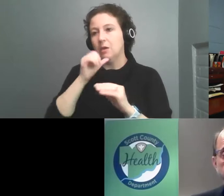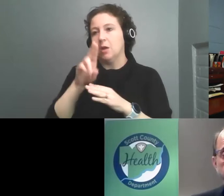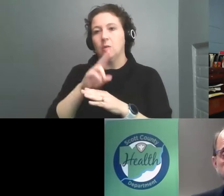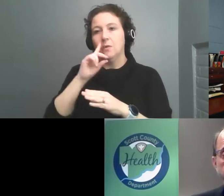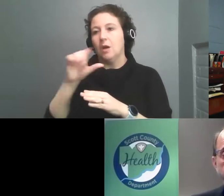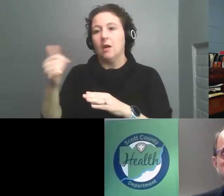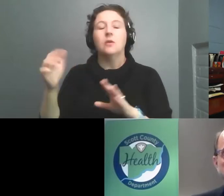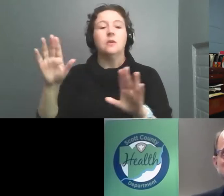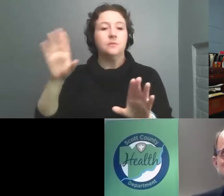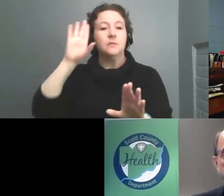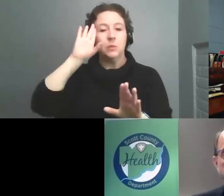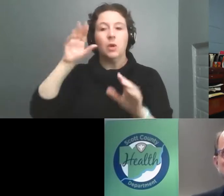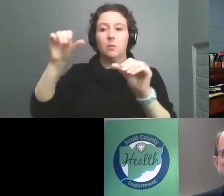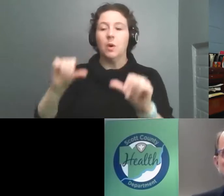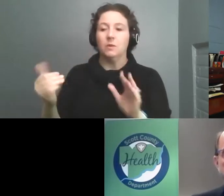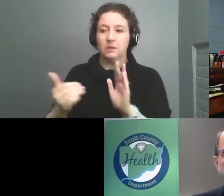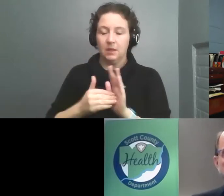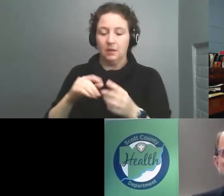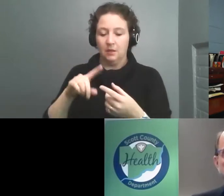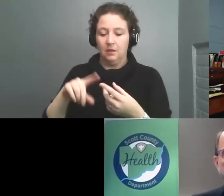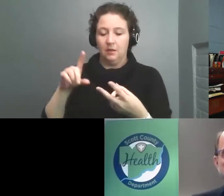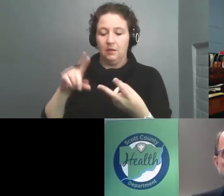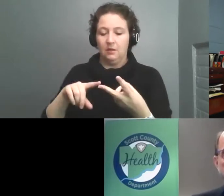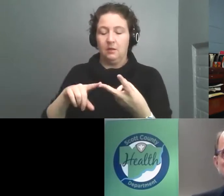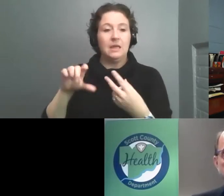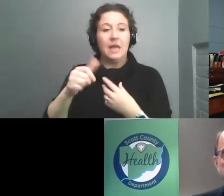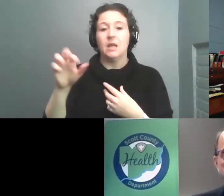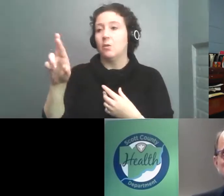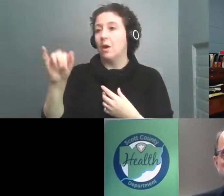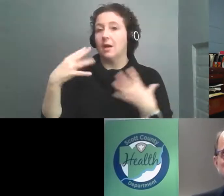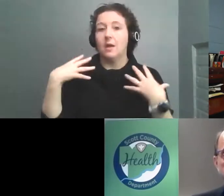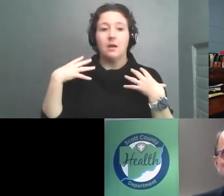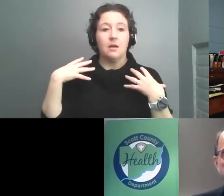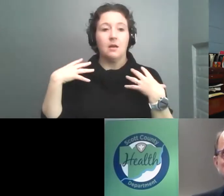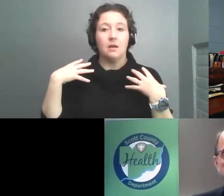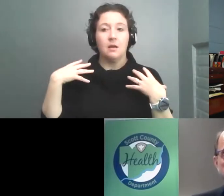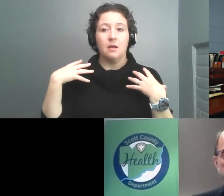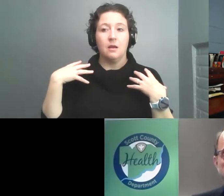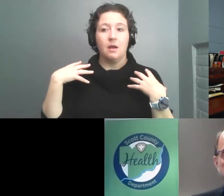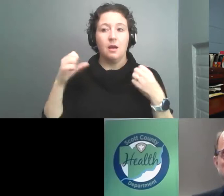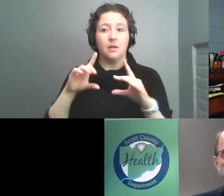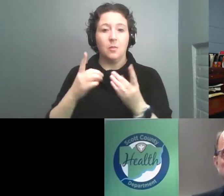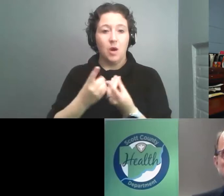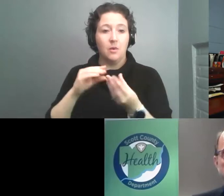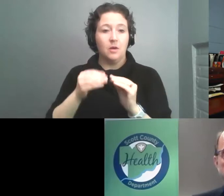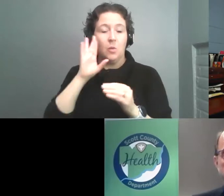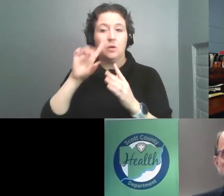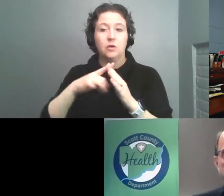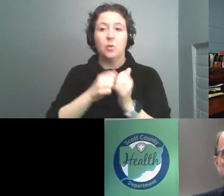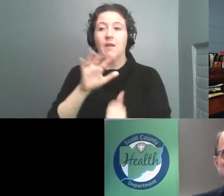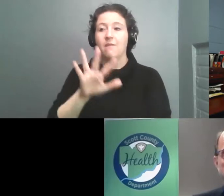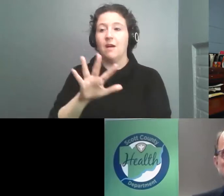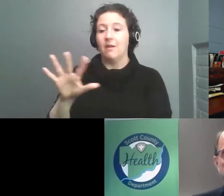else. So we'll repost that, and any of the Rock Island County Health Department numbers will start with 558. So it'll